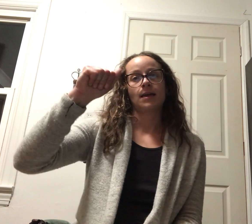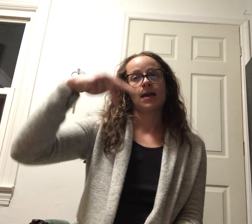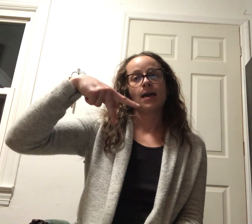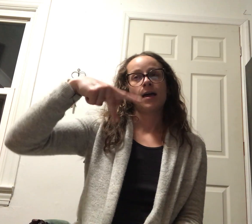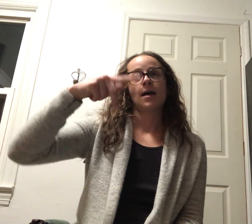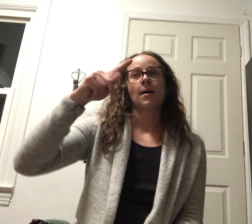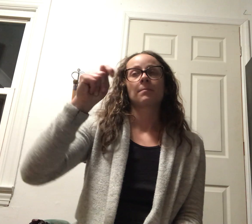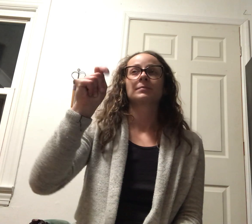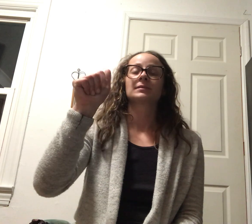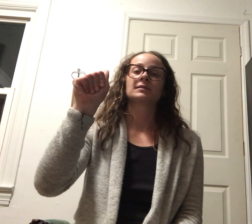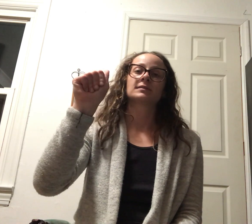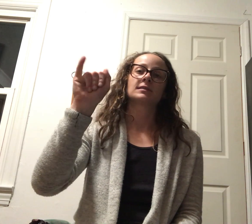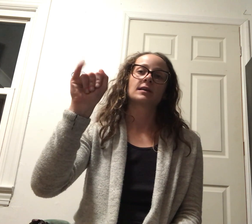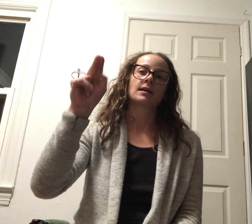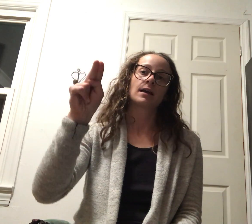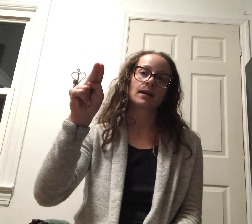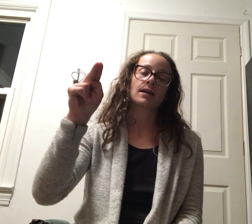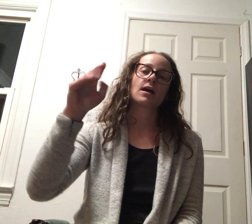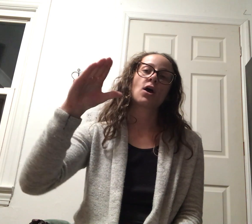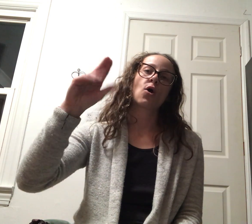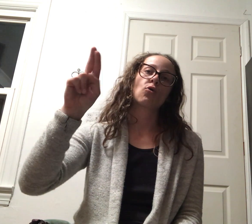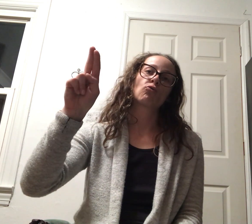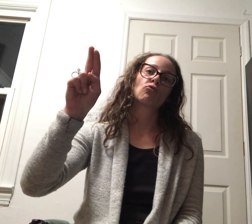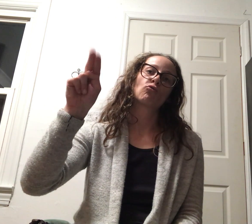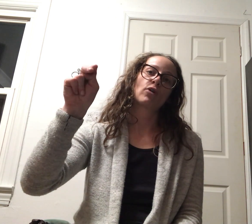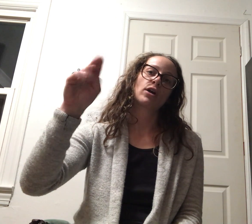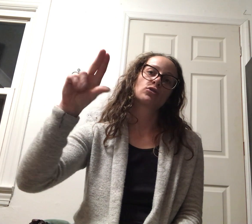Like to let all the syrup and sugar just turn into the milk.